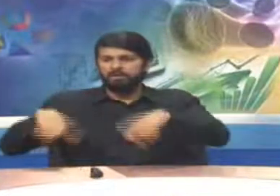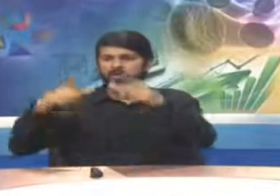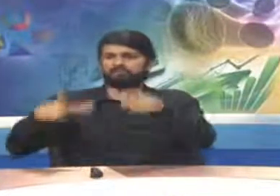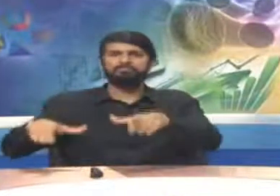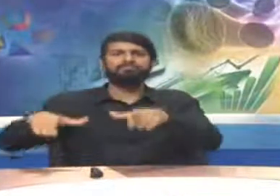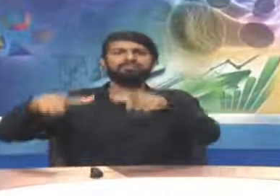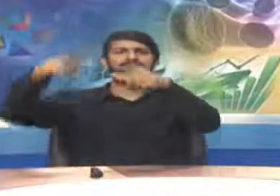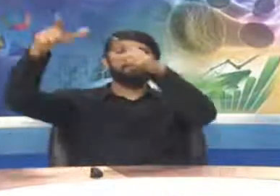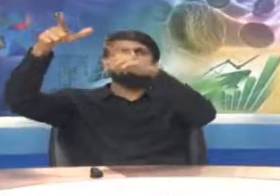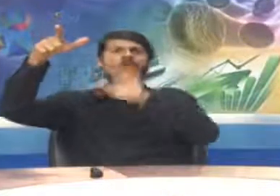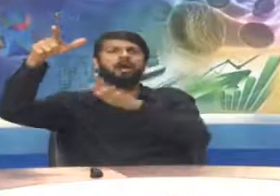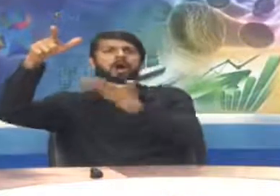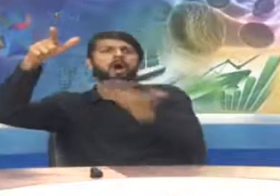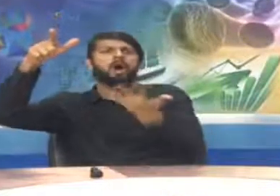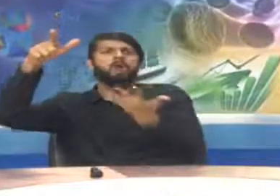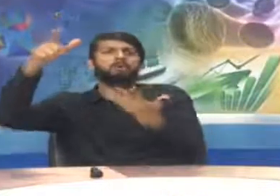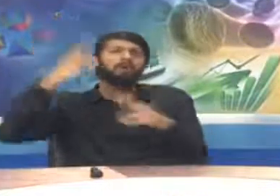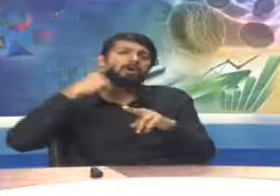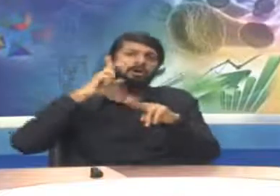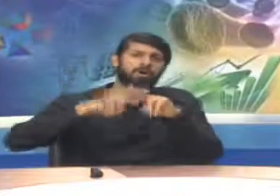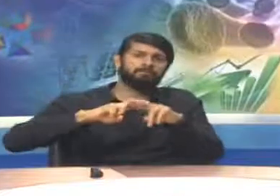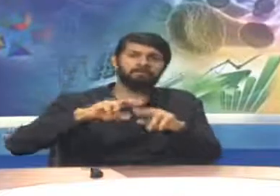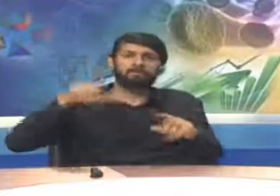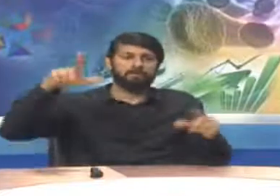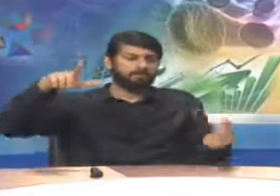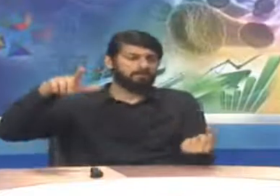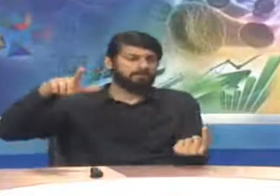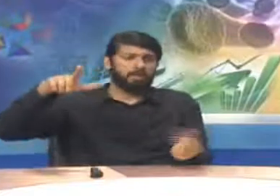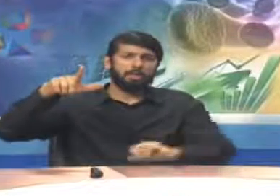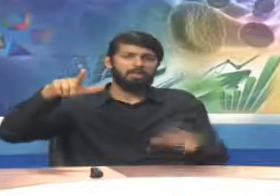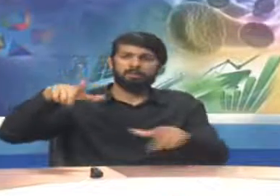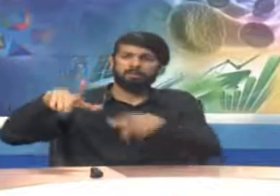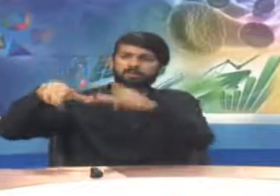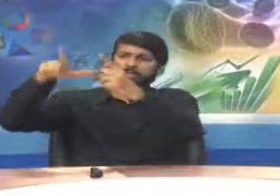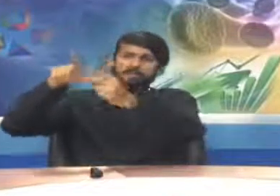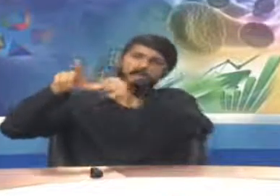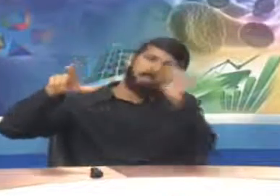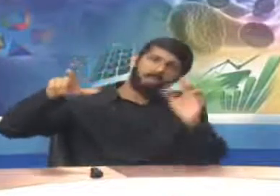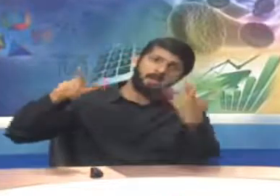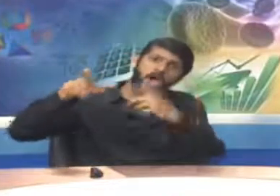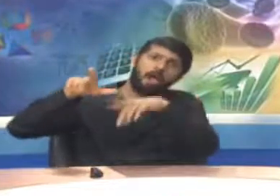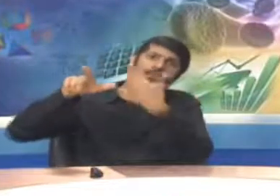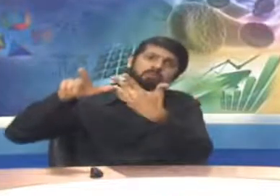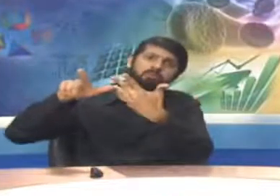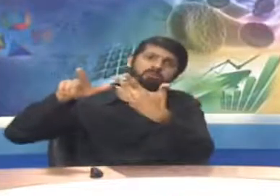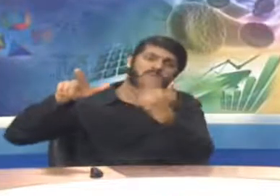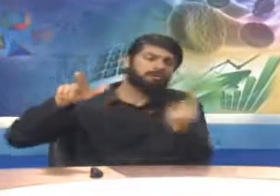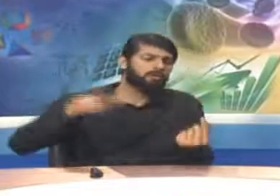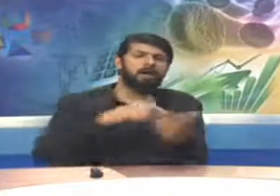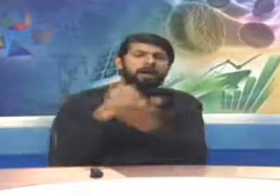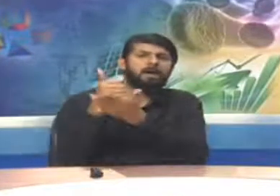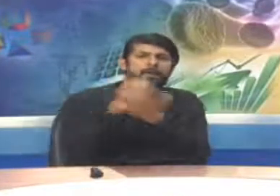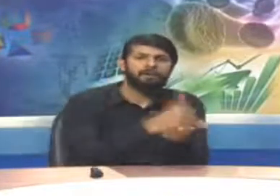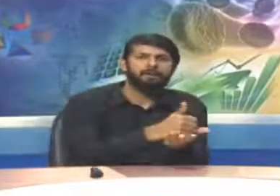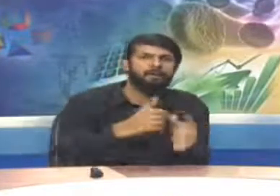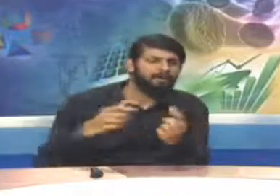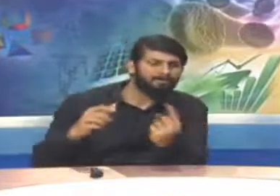be linked to seed, the ant to the tree, and there is just